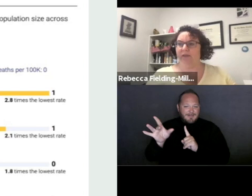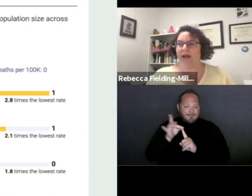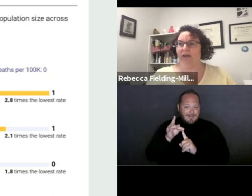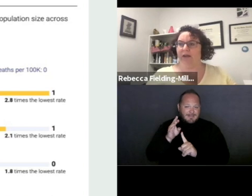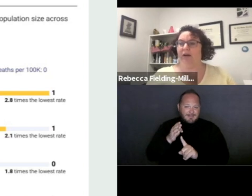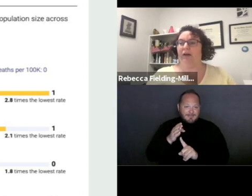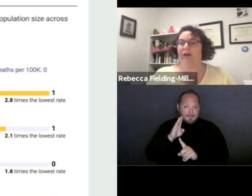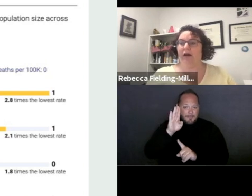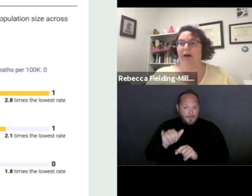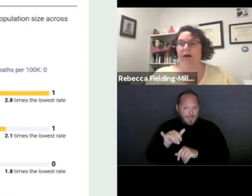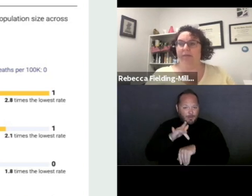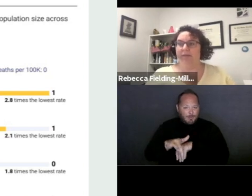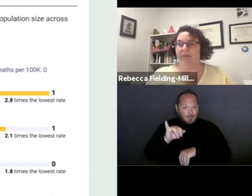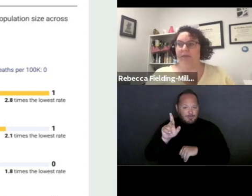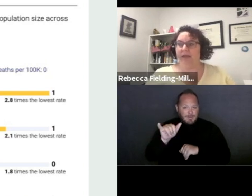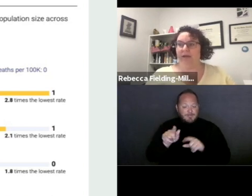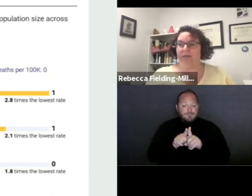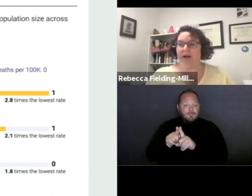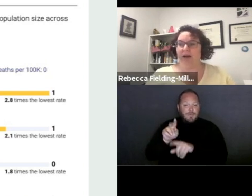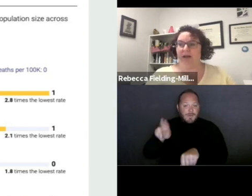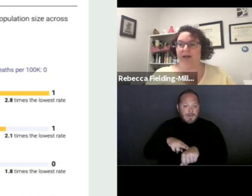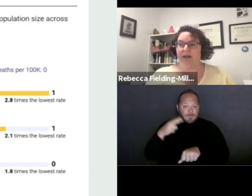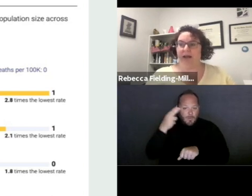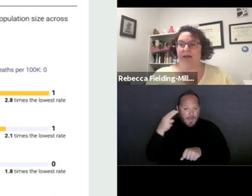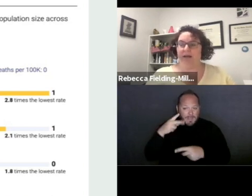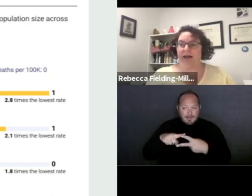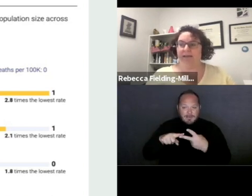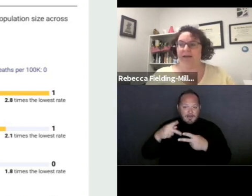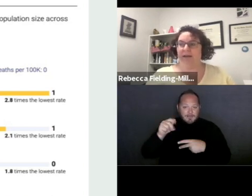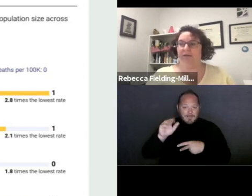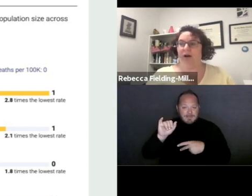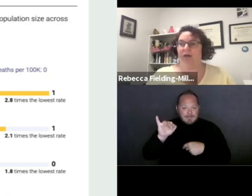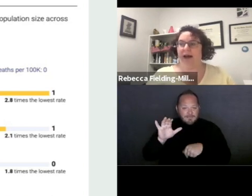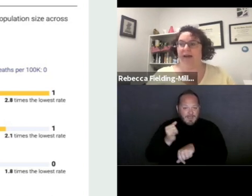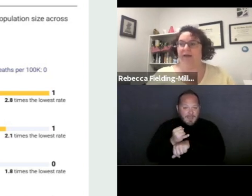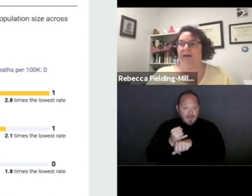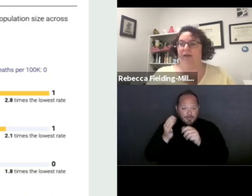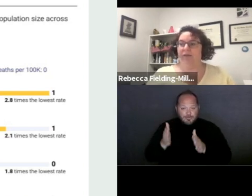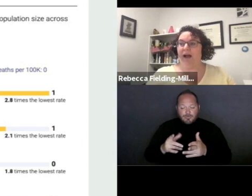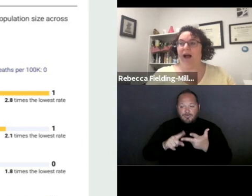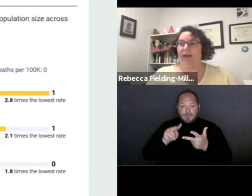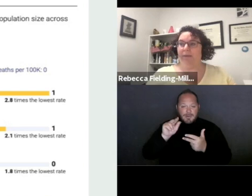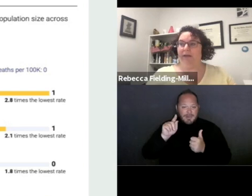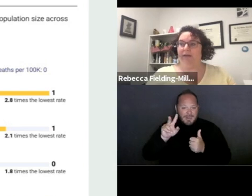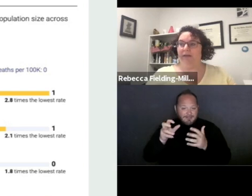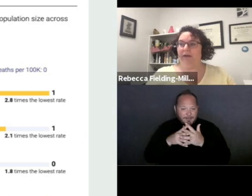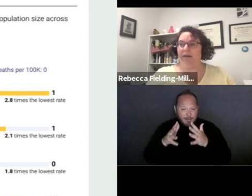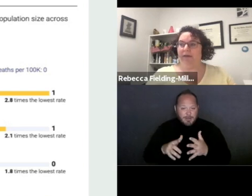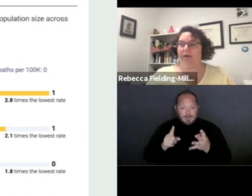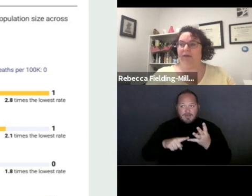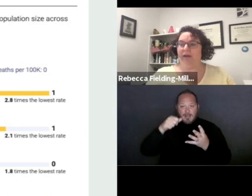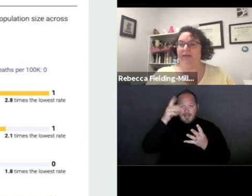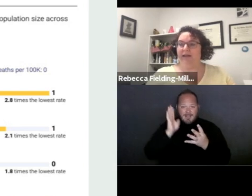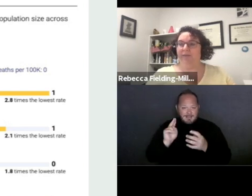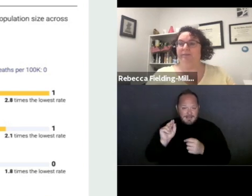and Pacific Islander, Native American and Alaska Natives all had very high rates